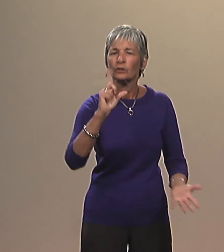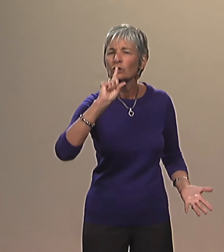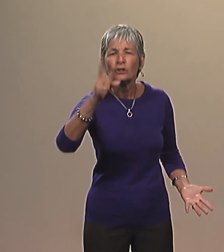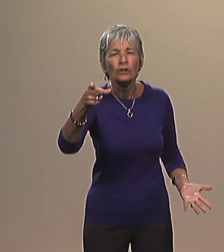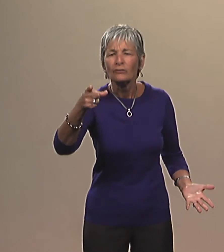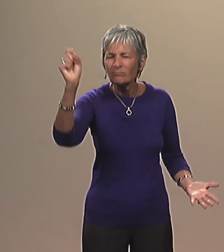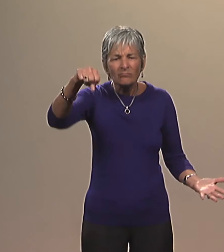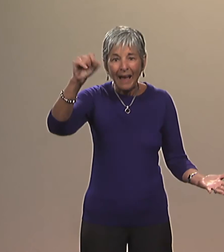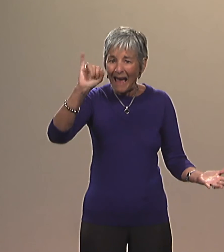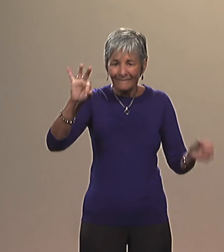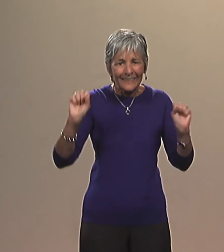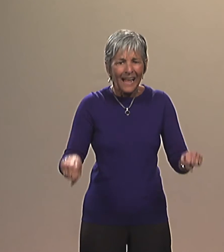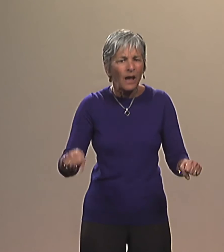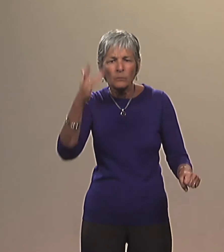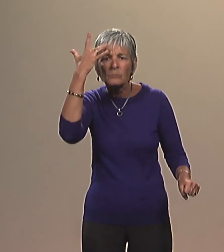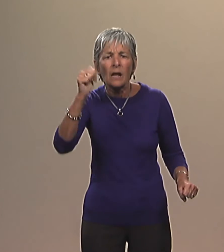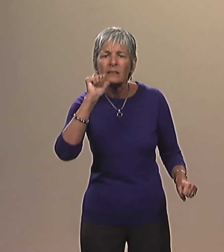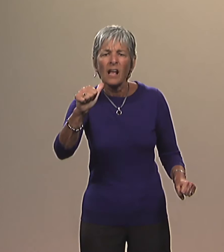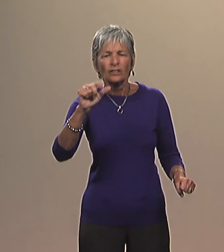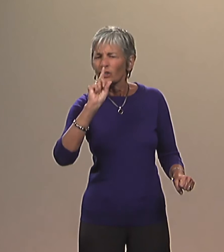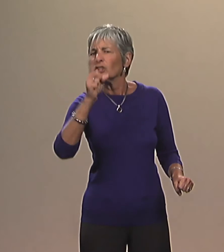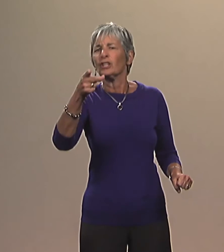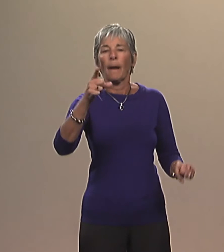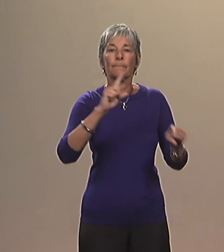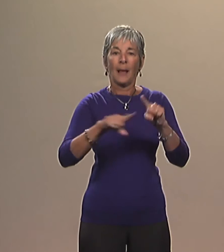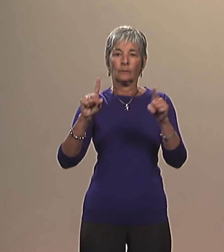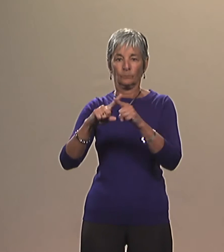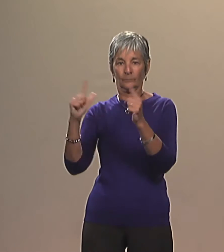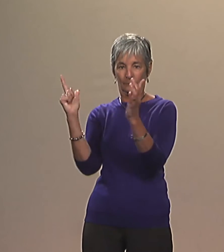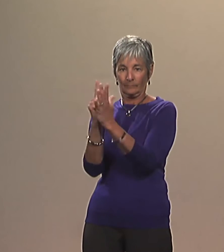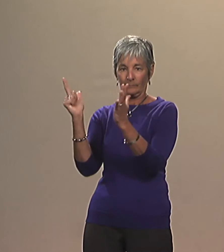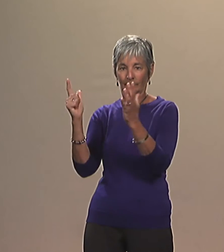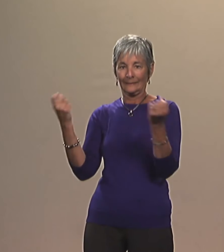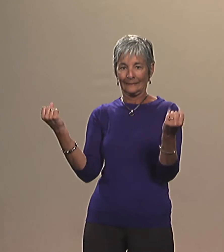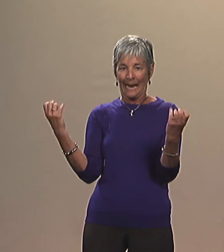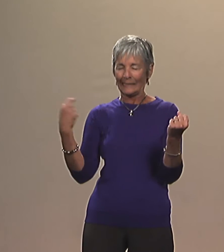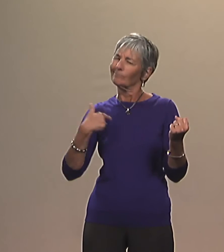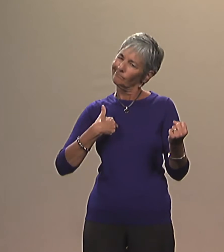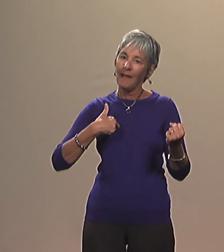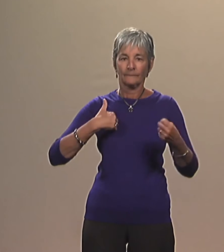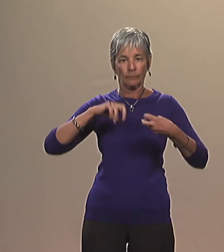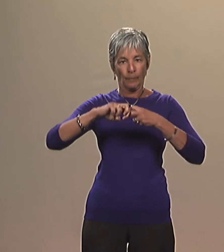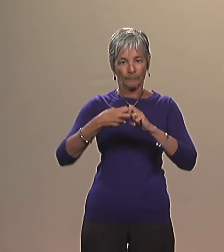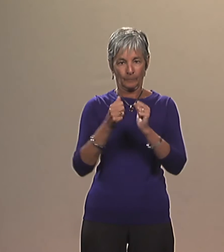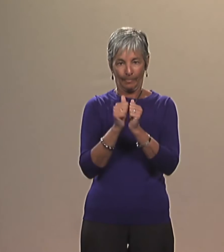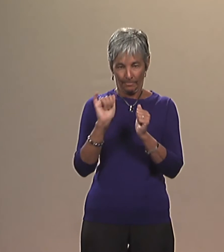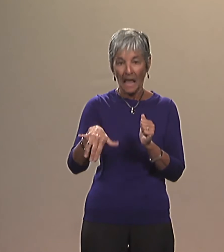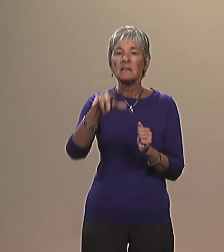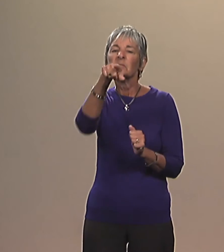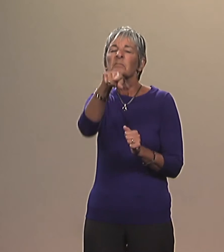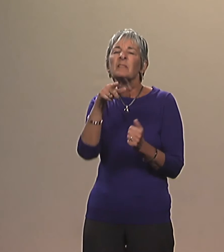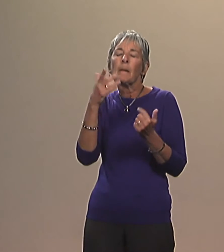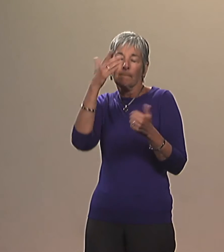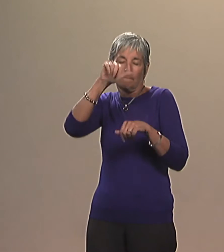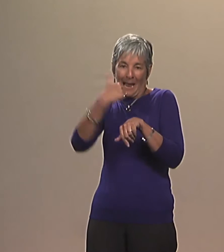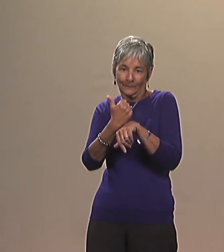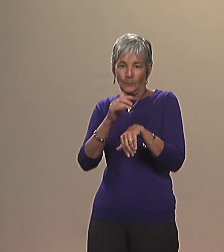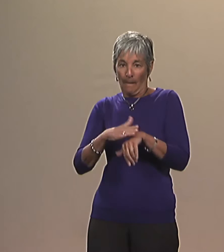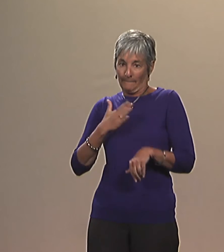worlds. If you can, why not? But I do have a problem with forbidding sign language. Based on my